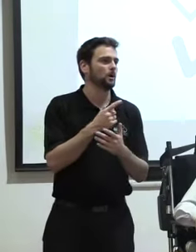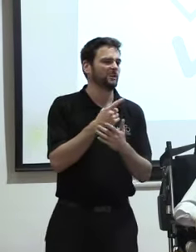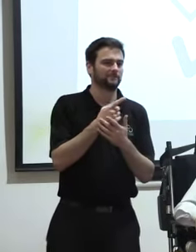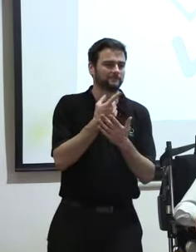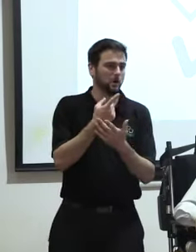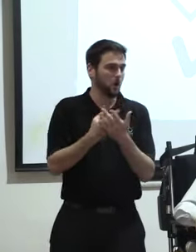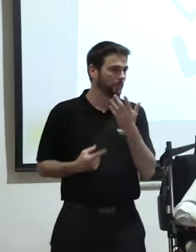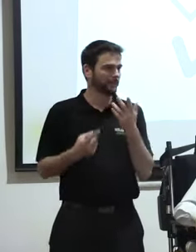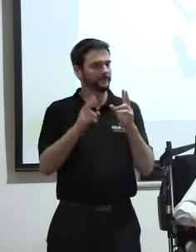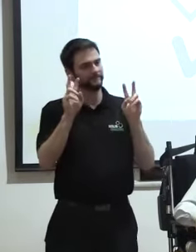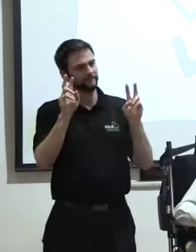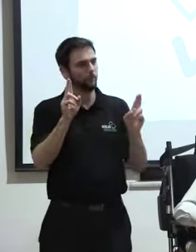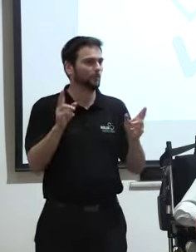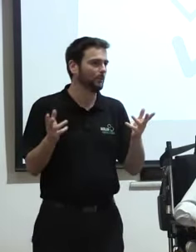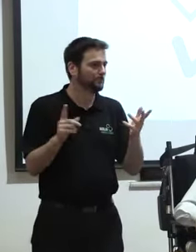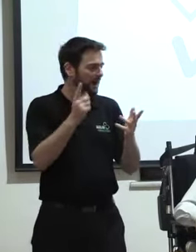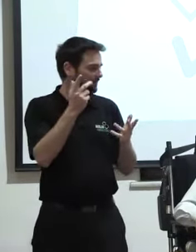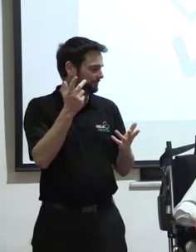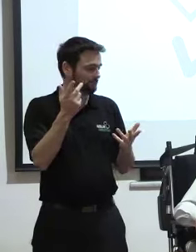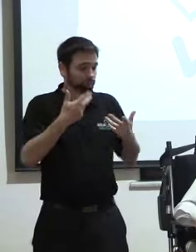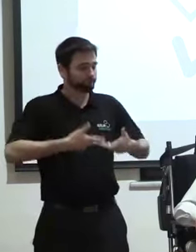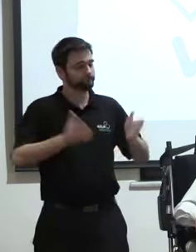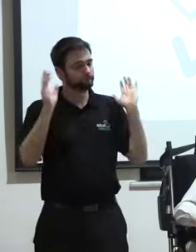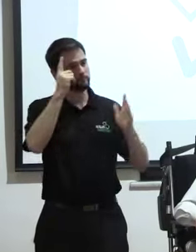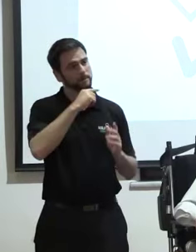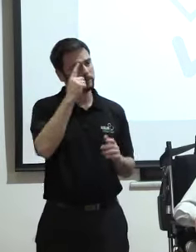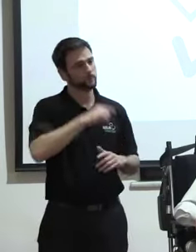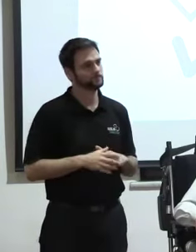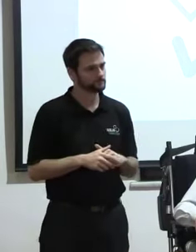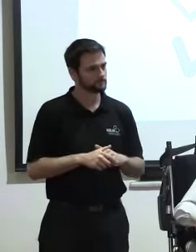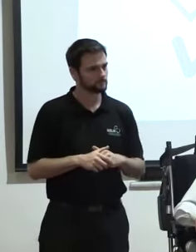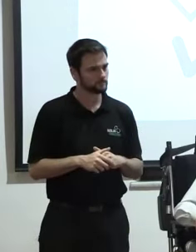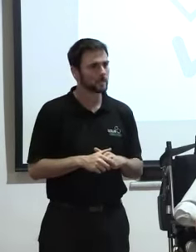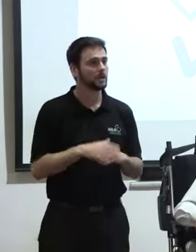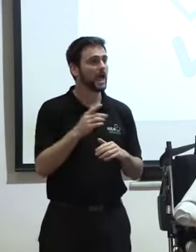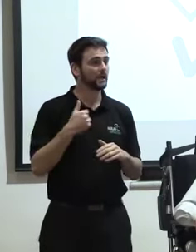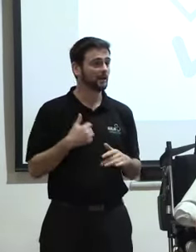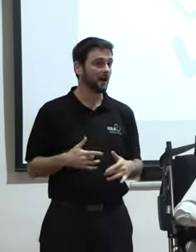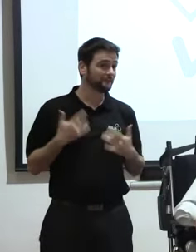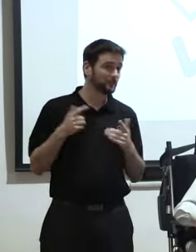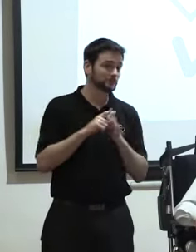So accessing the mainstream is really important, and I think we don't quite talk about it enough.